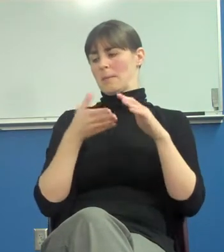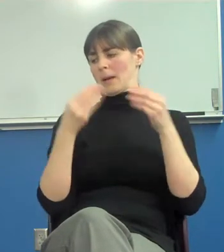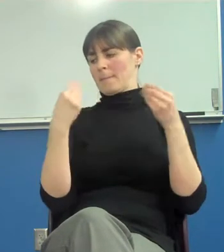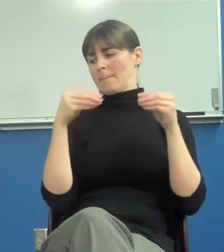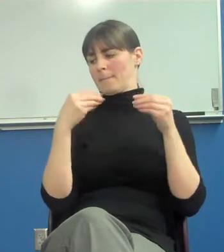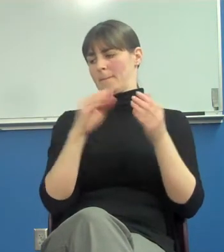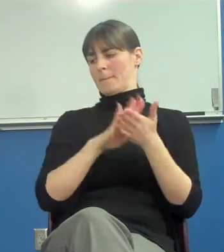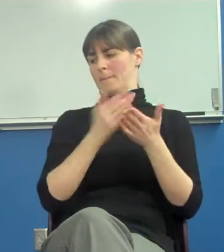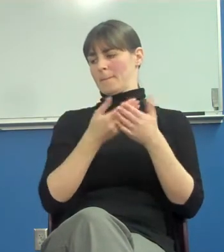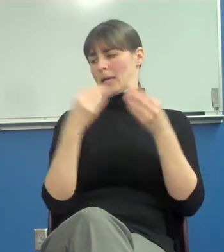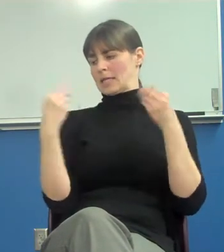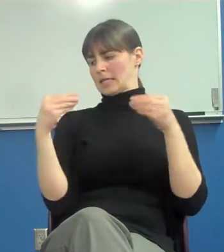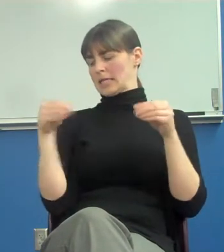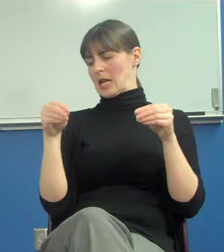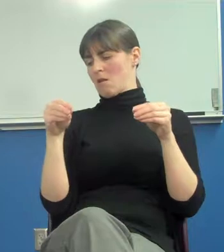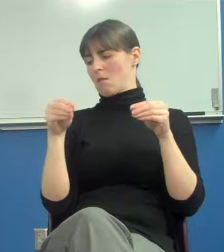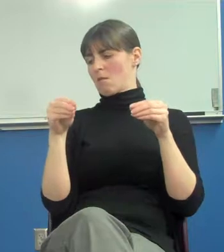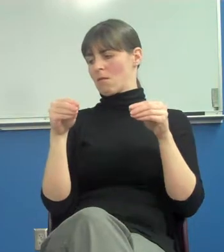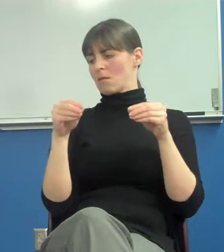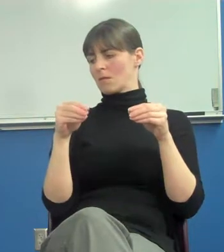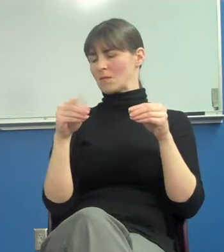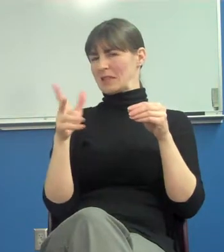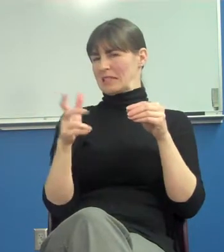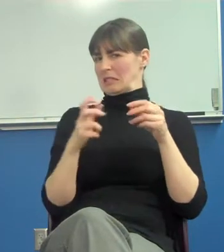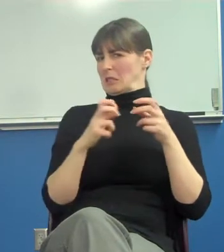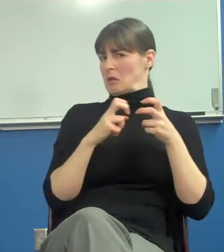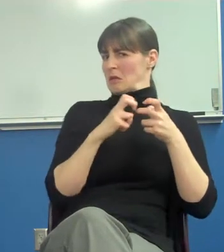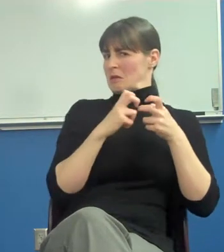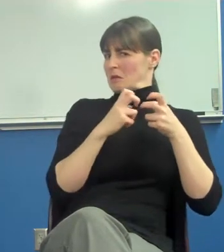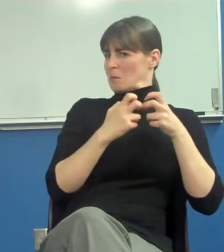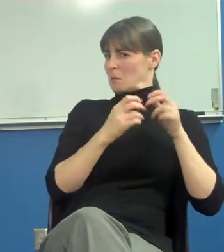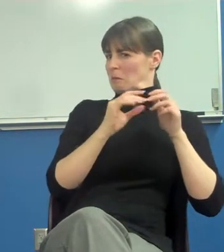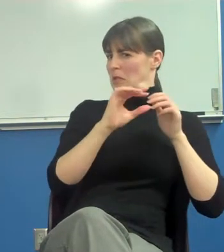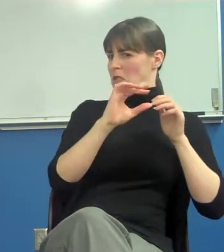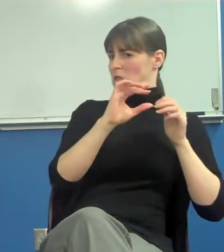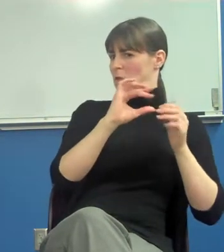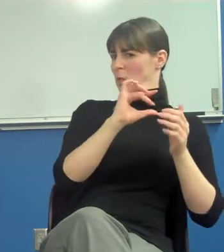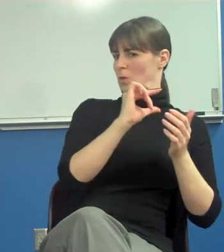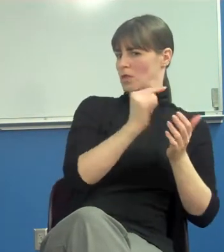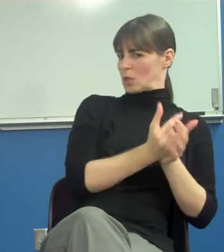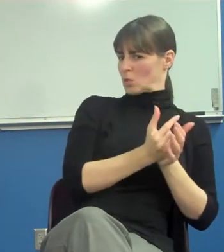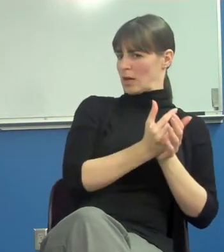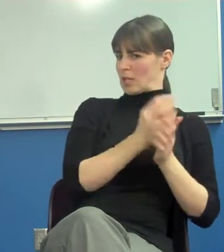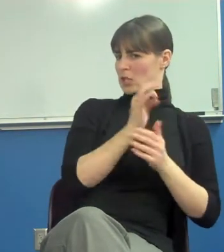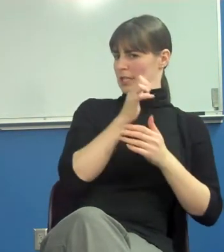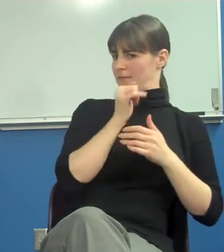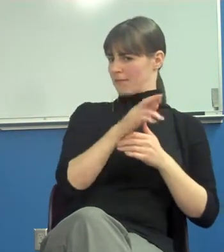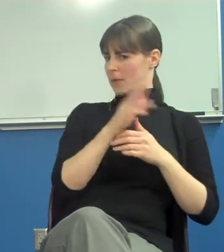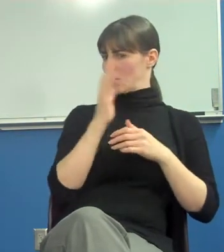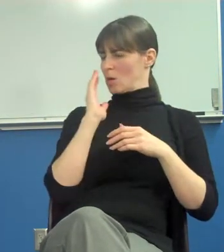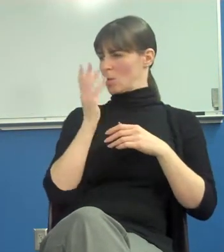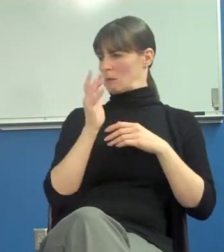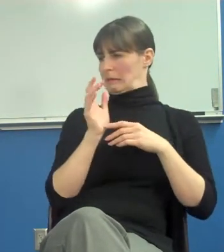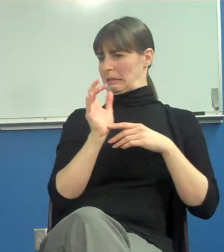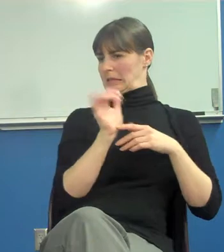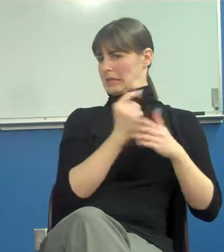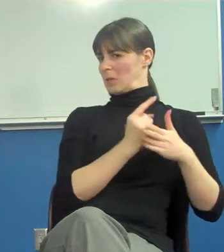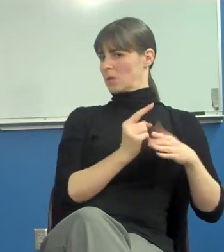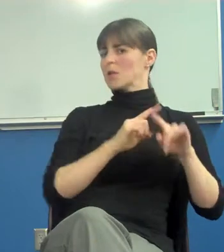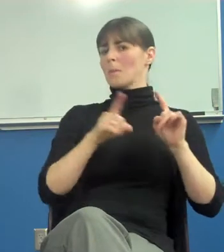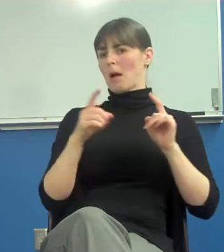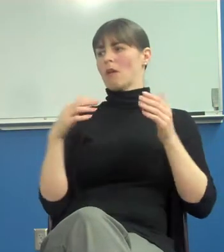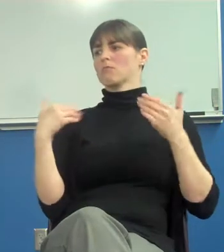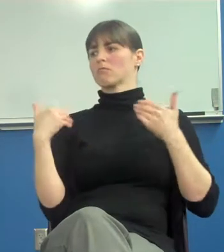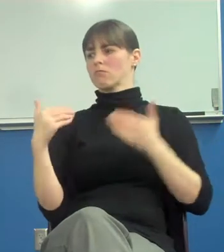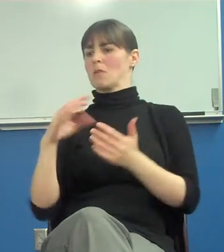there was almost a problem because they're going to have the graduation fair that same week. However, it was approved that we could still have